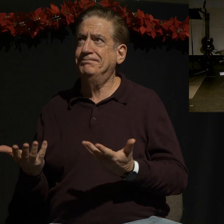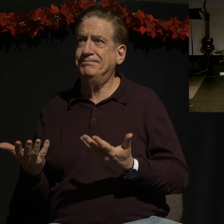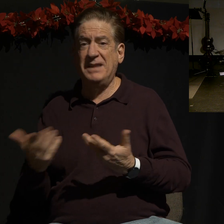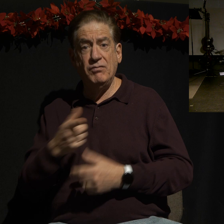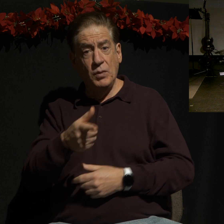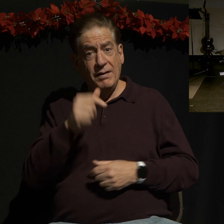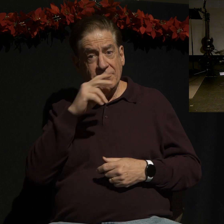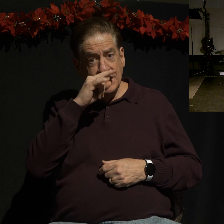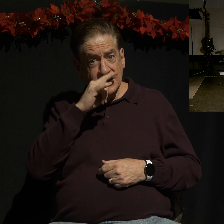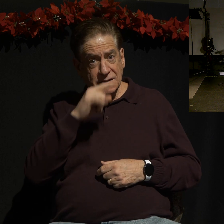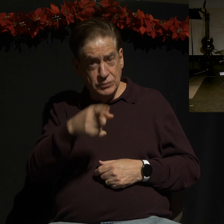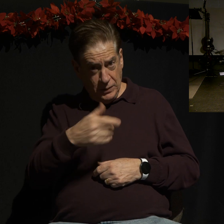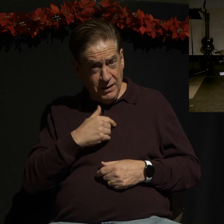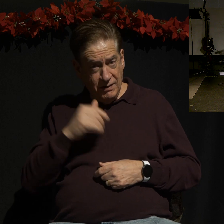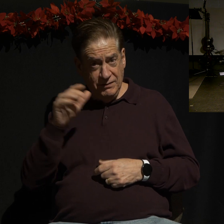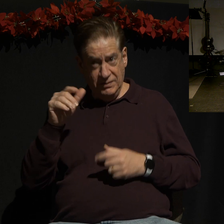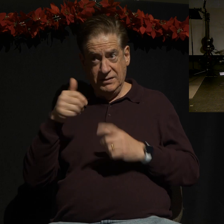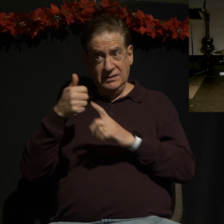adults,